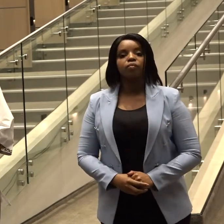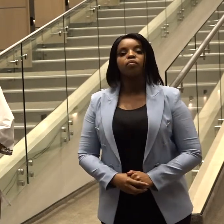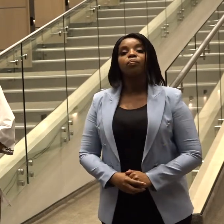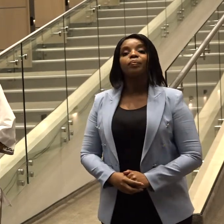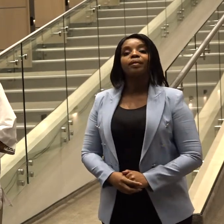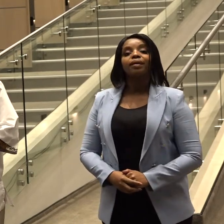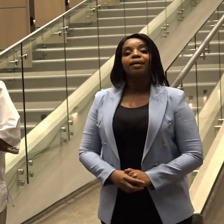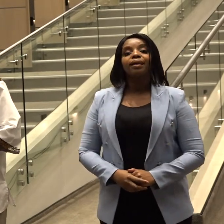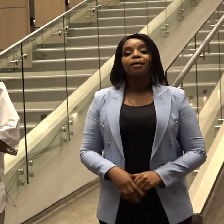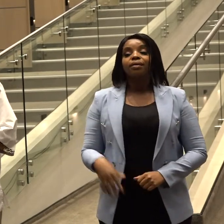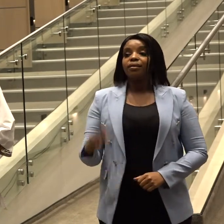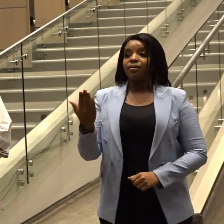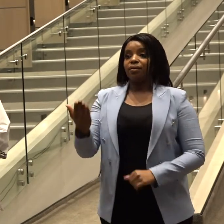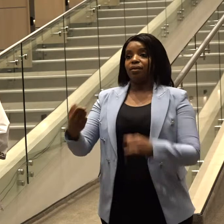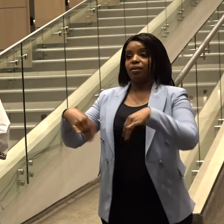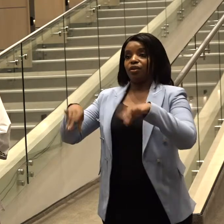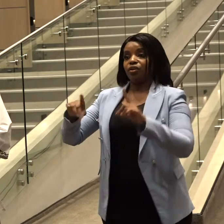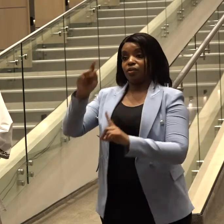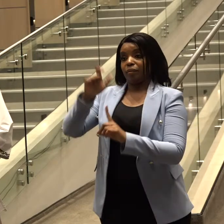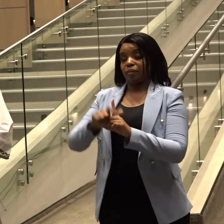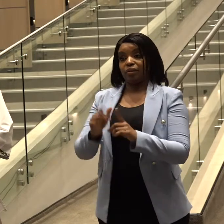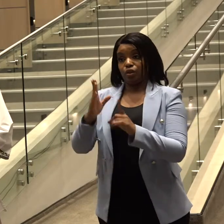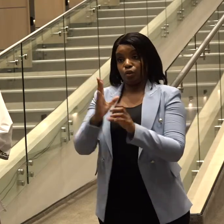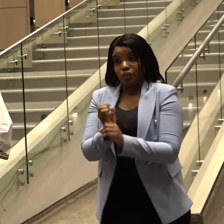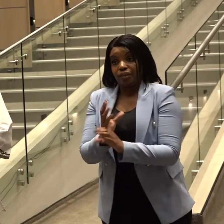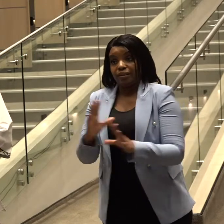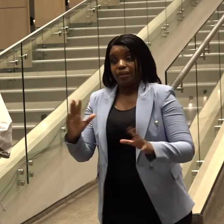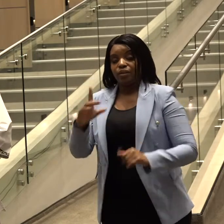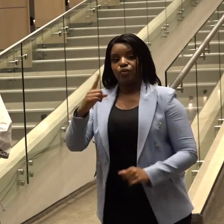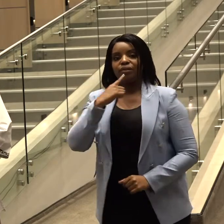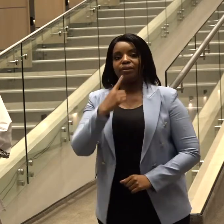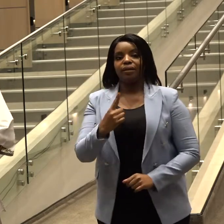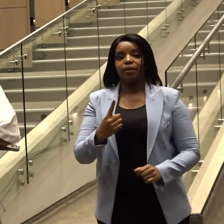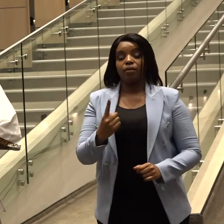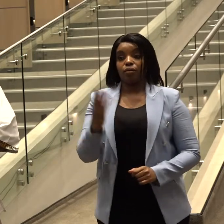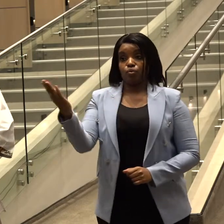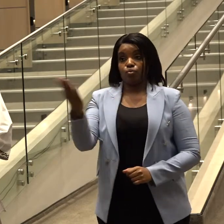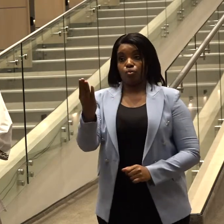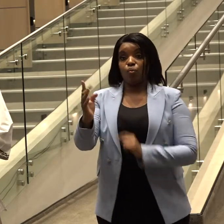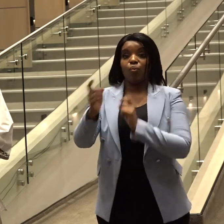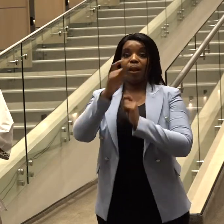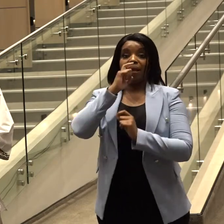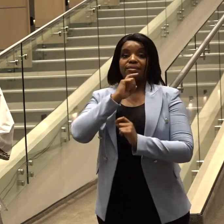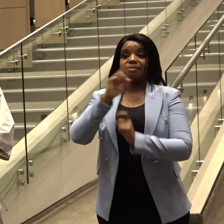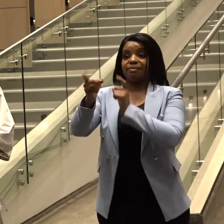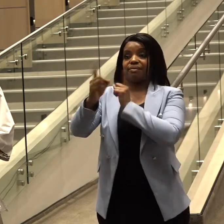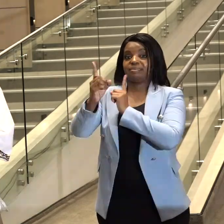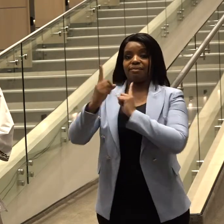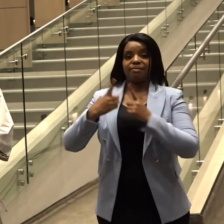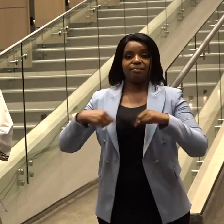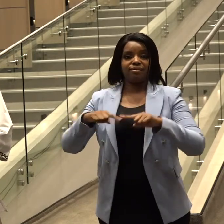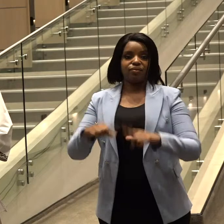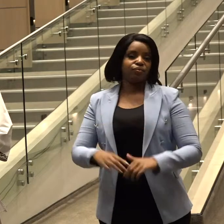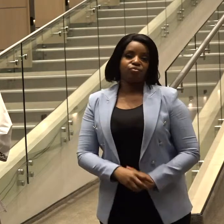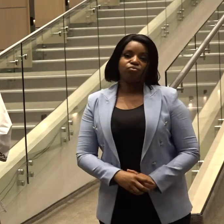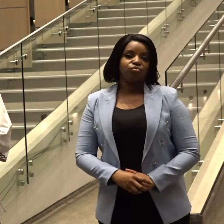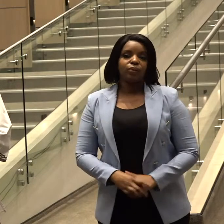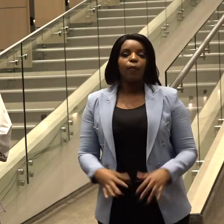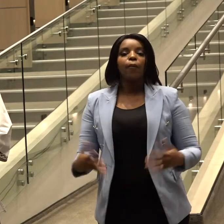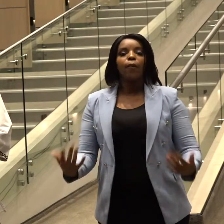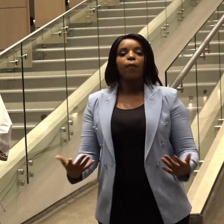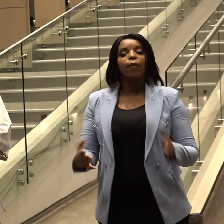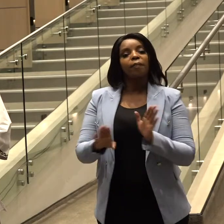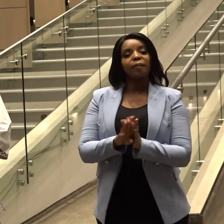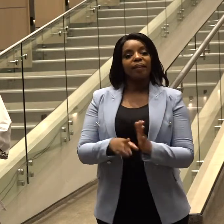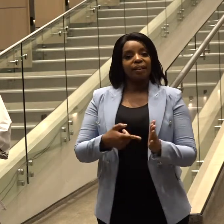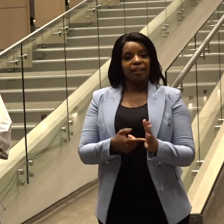when you started here you said you know we are not here to answer questions or to discuss the bill